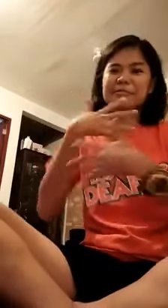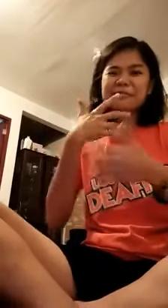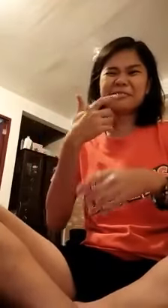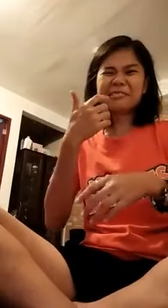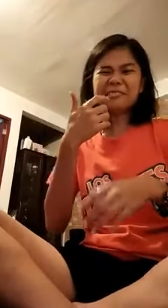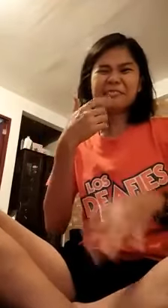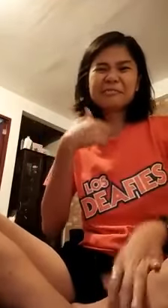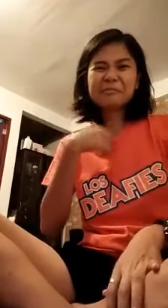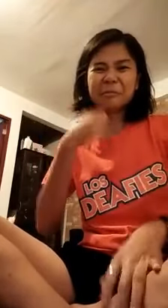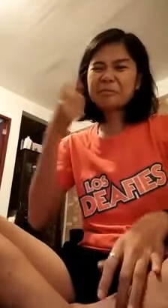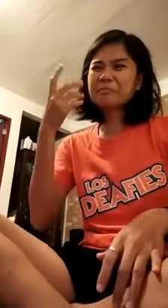Thank you, dude. Appreciate it.